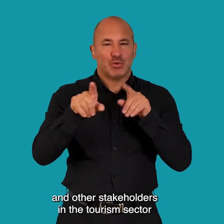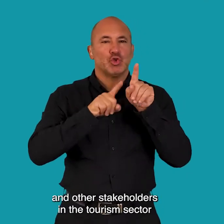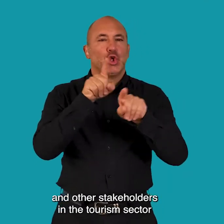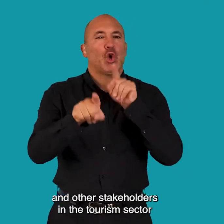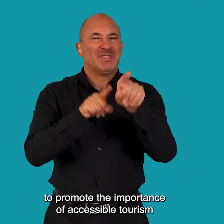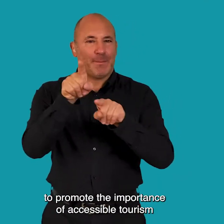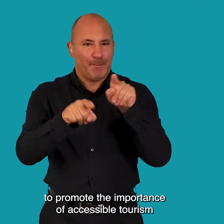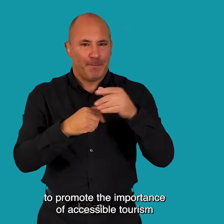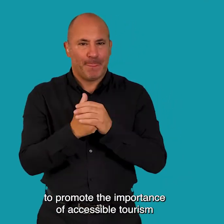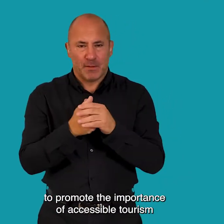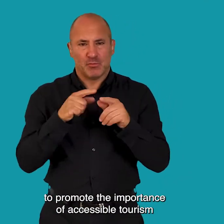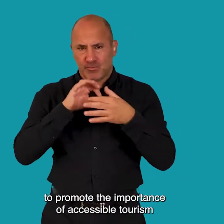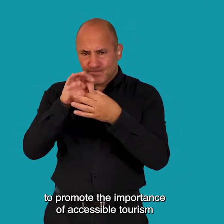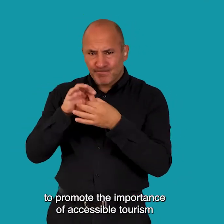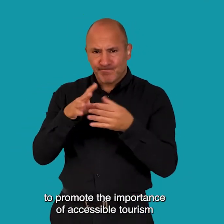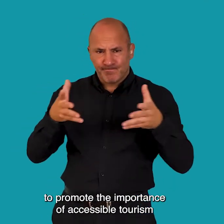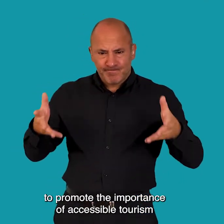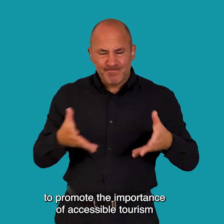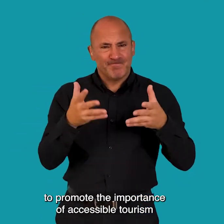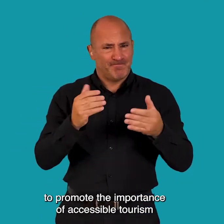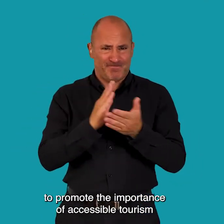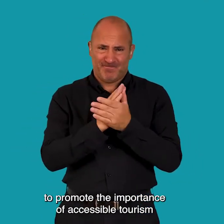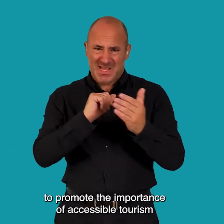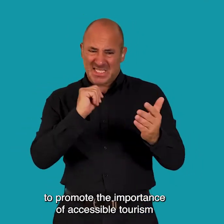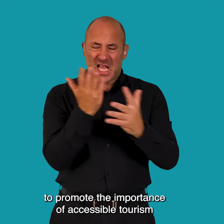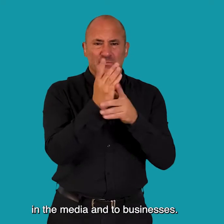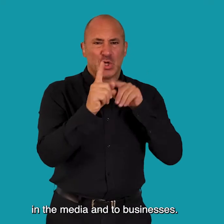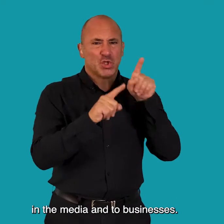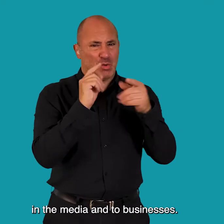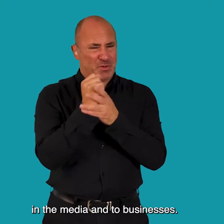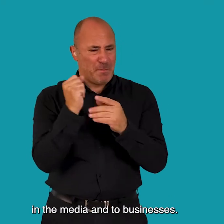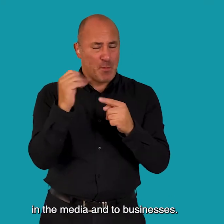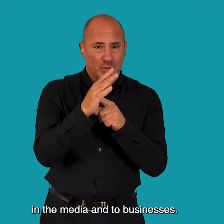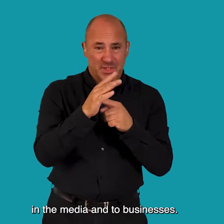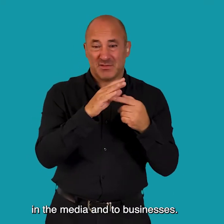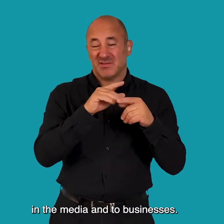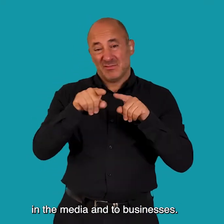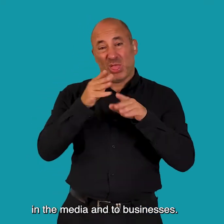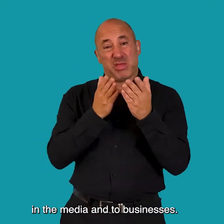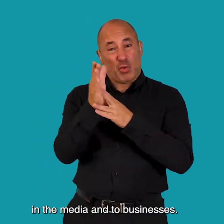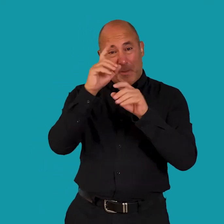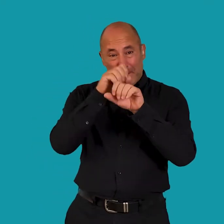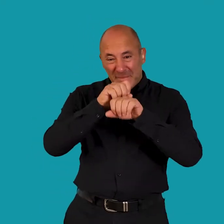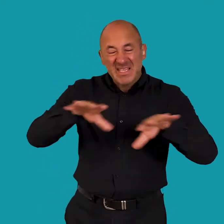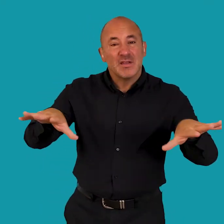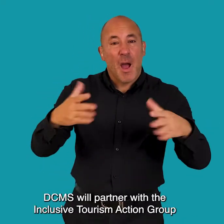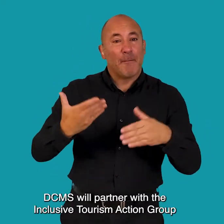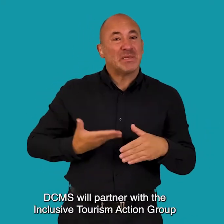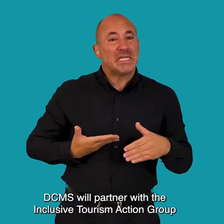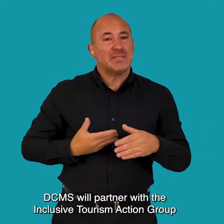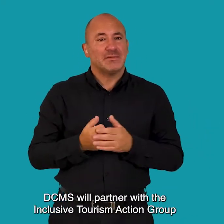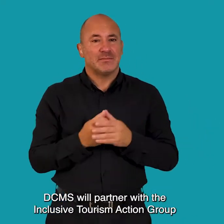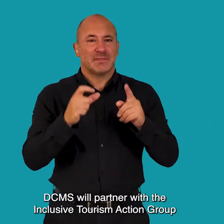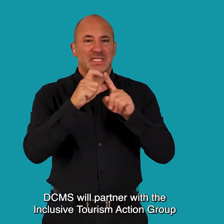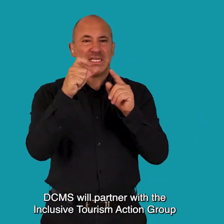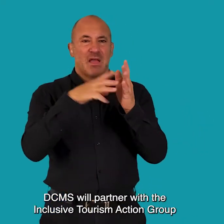sector to promote the importance of accessible tourism in the media and to businesses. DCMS will partner